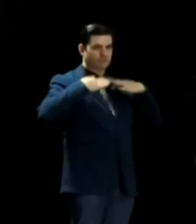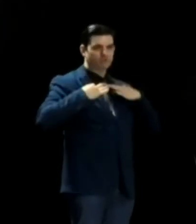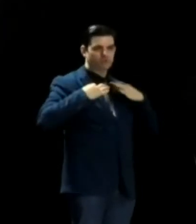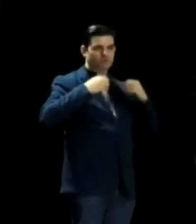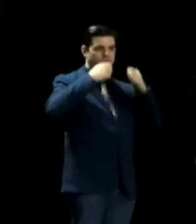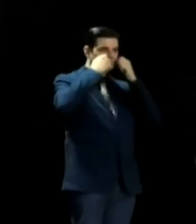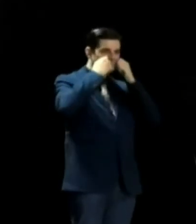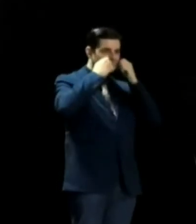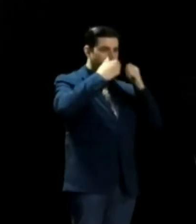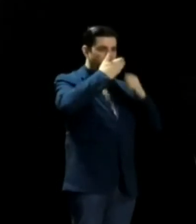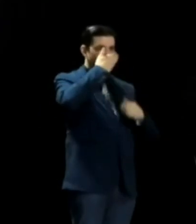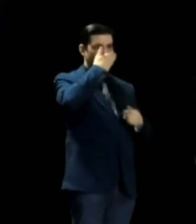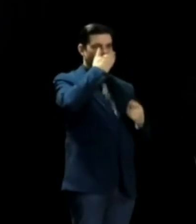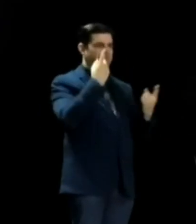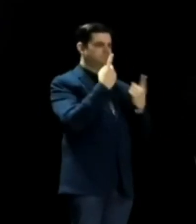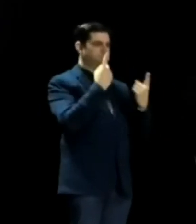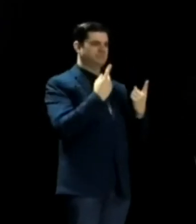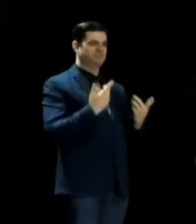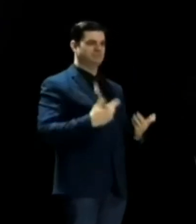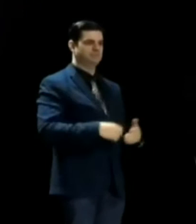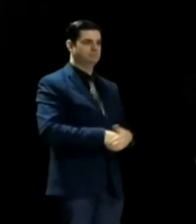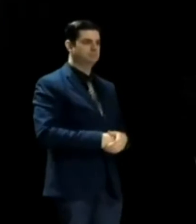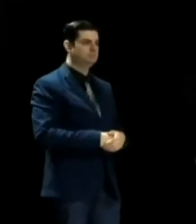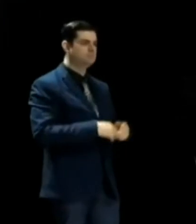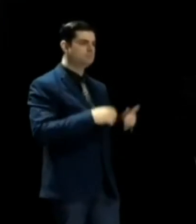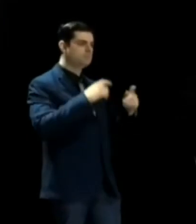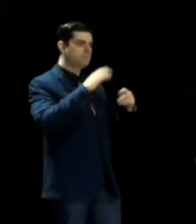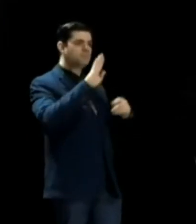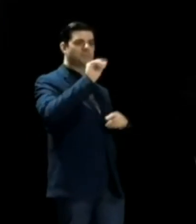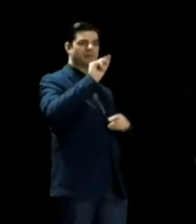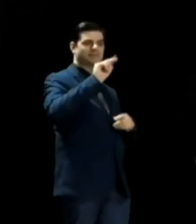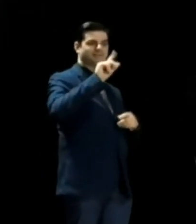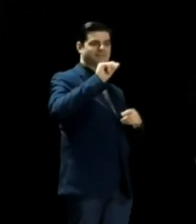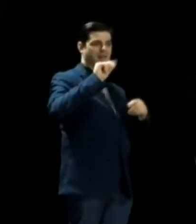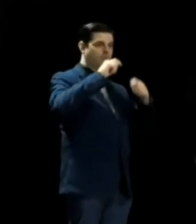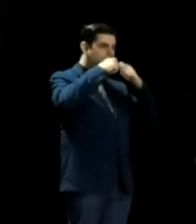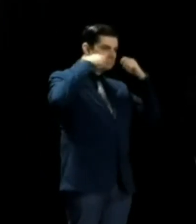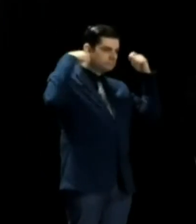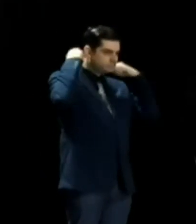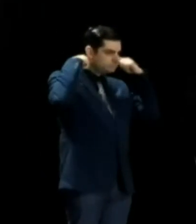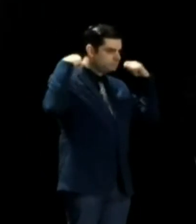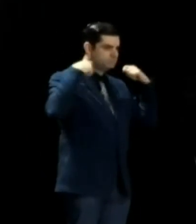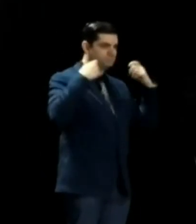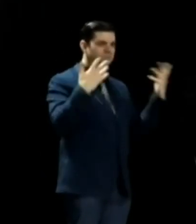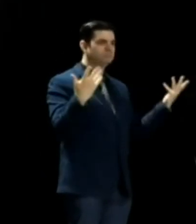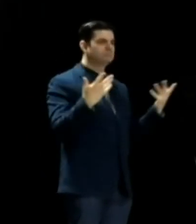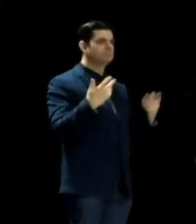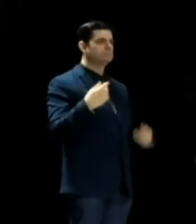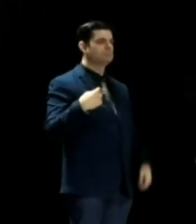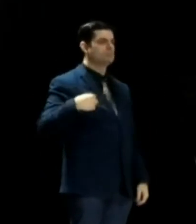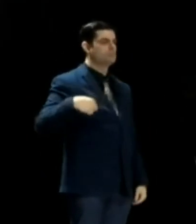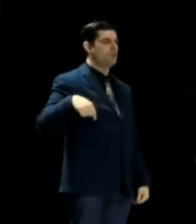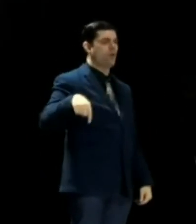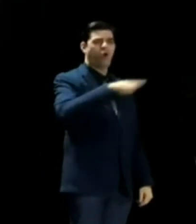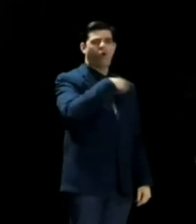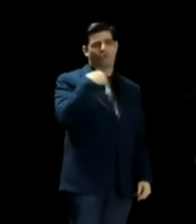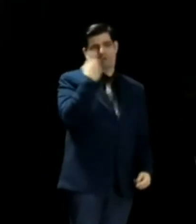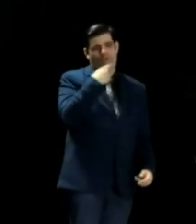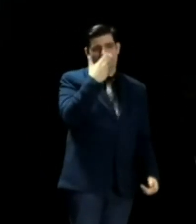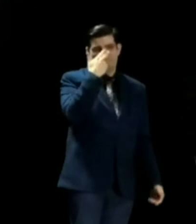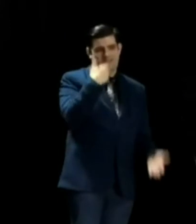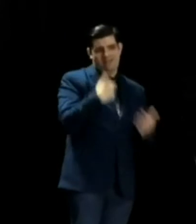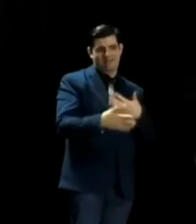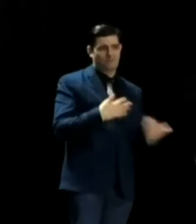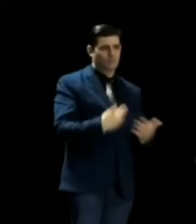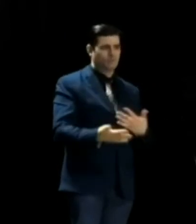or a bandana, a mask, we're all going to look very funny in all this. And now I think the first few